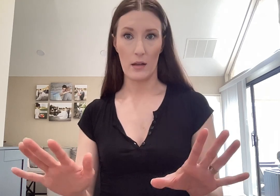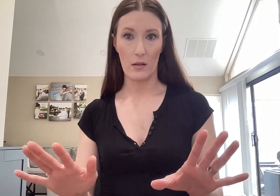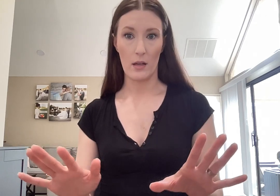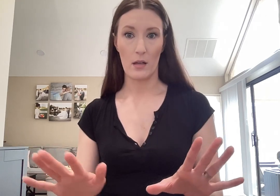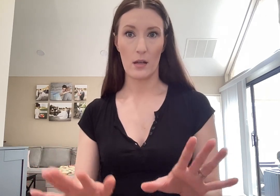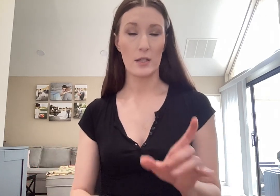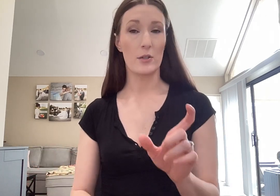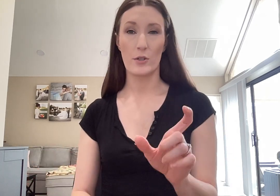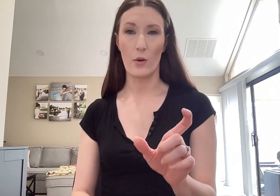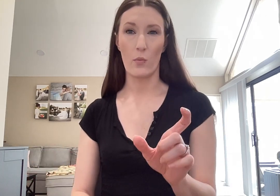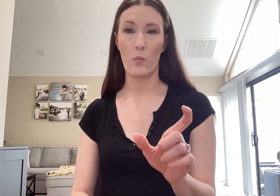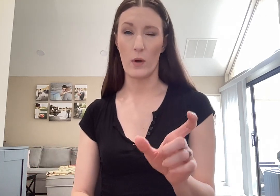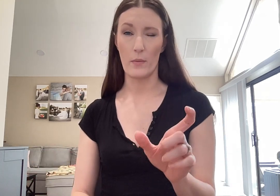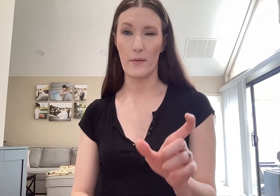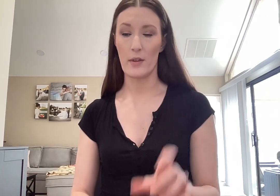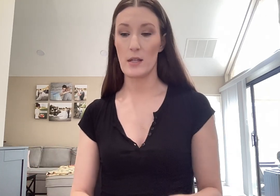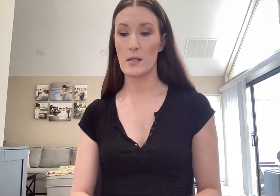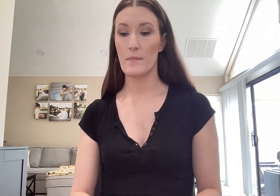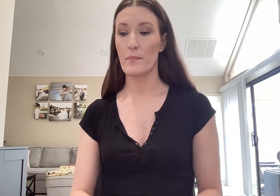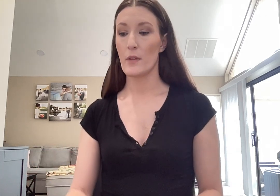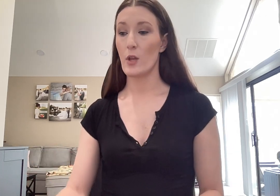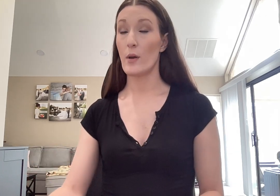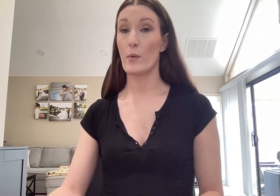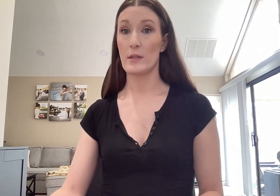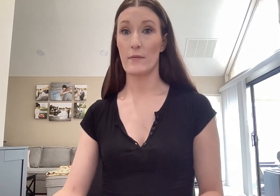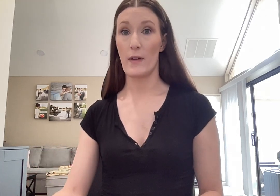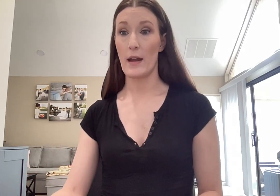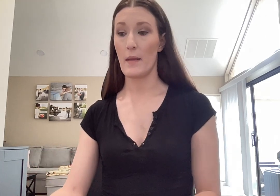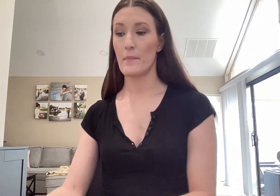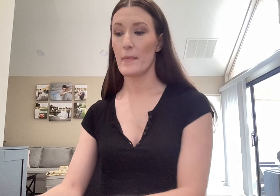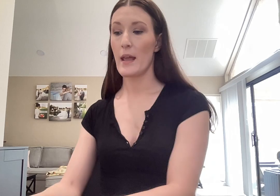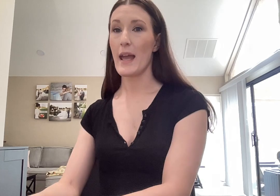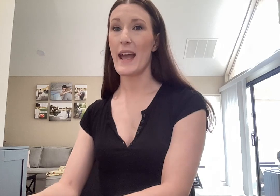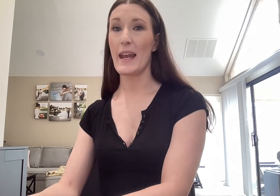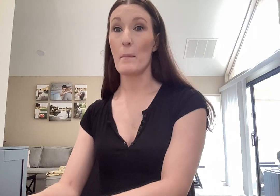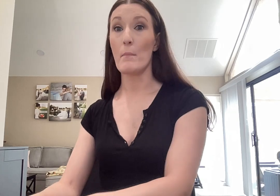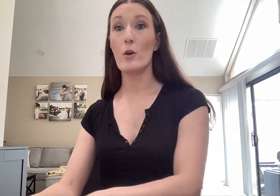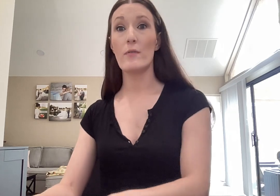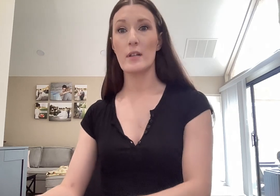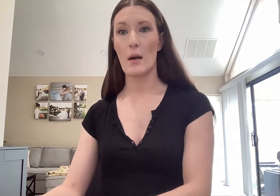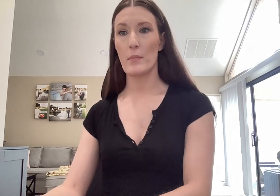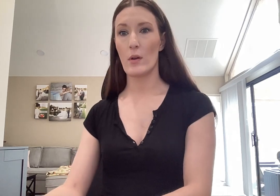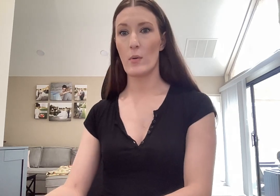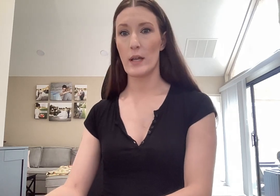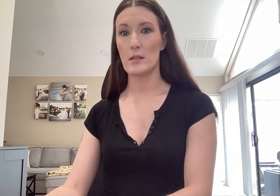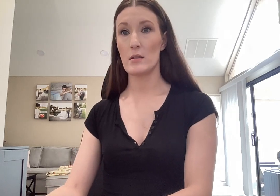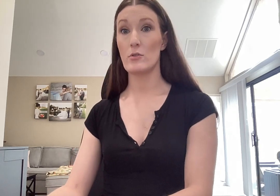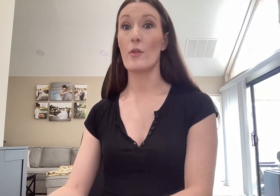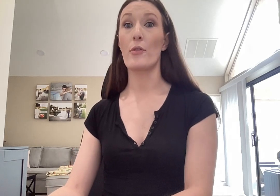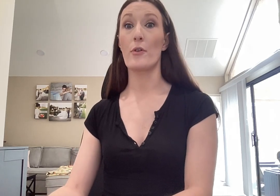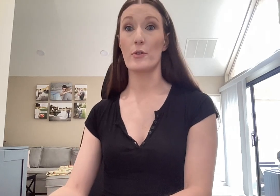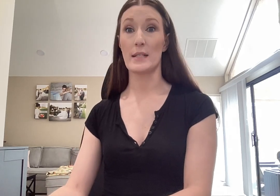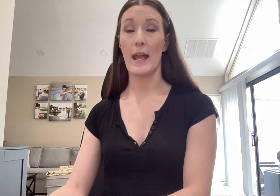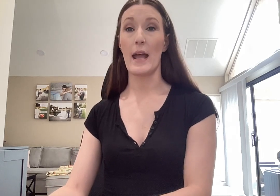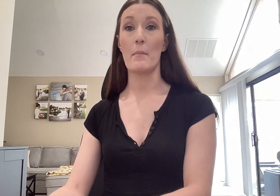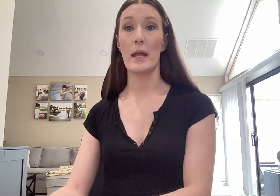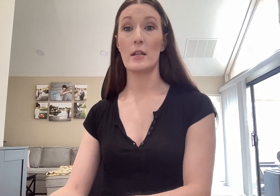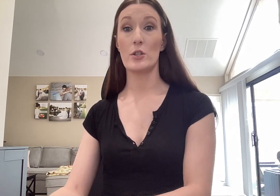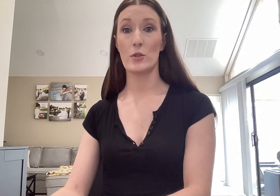hypothetically, because there's no one word for this, you had a quiz on Friday. And I moved up the quiz to Thursday. I made it